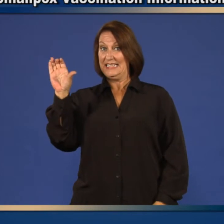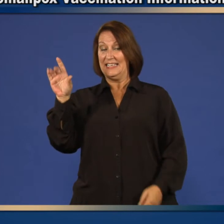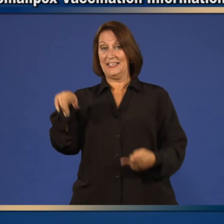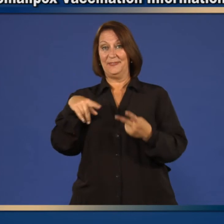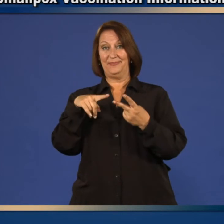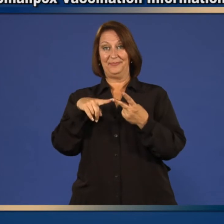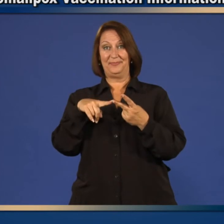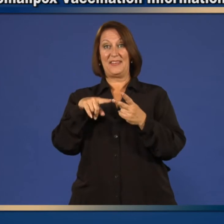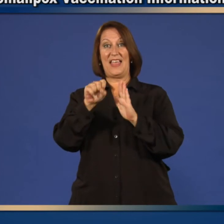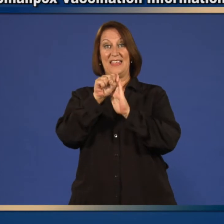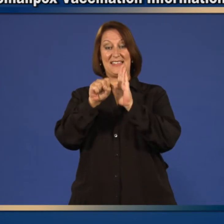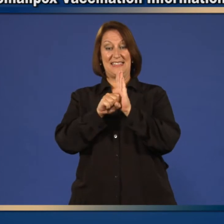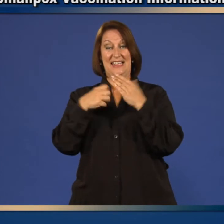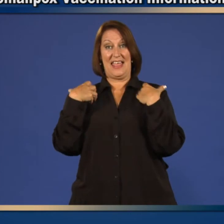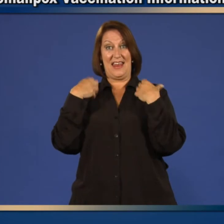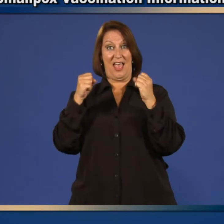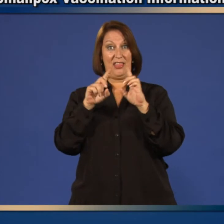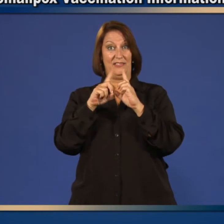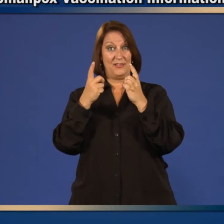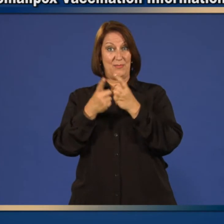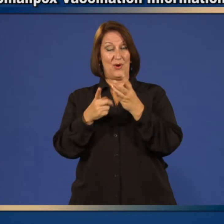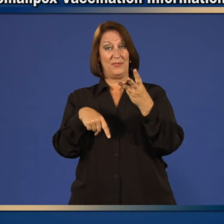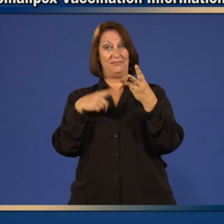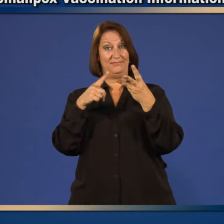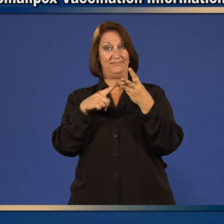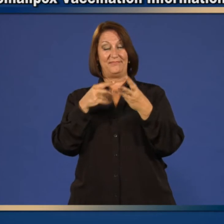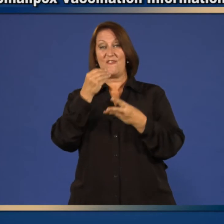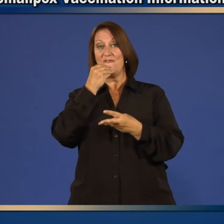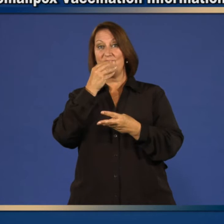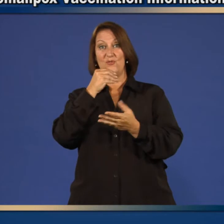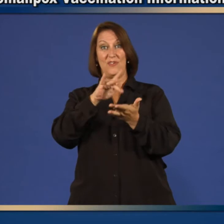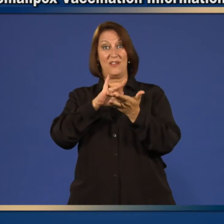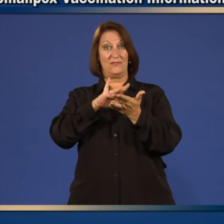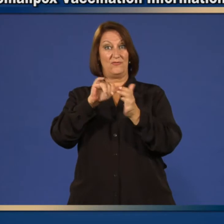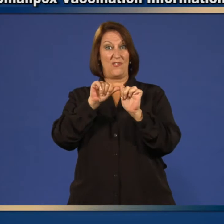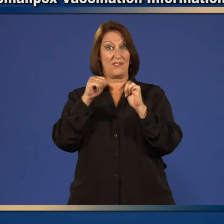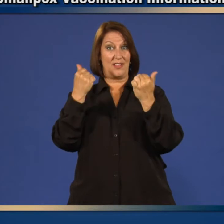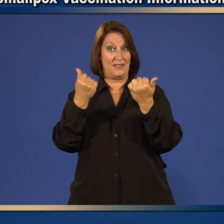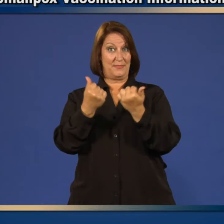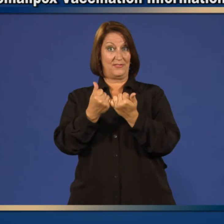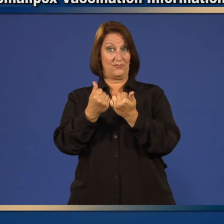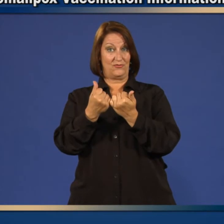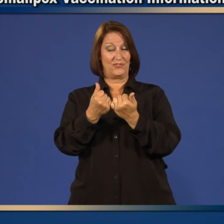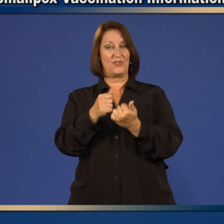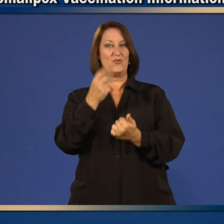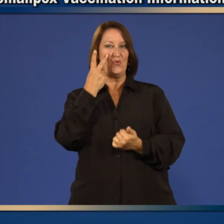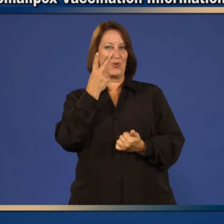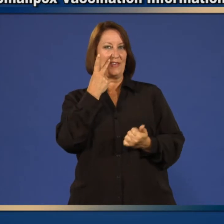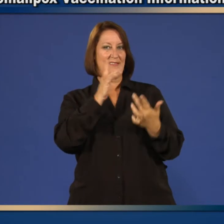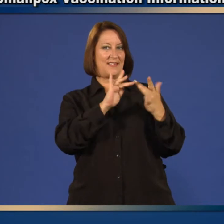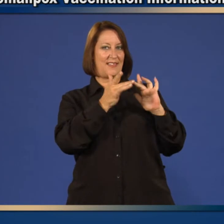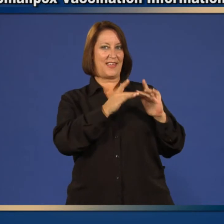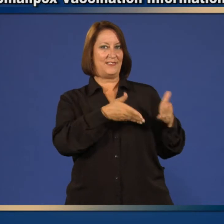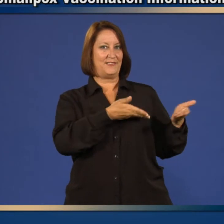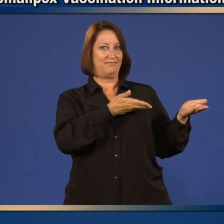CDC, together with state health departments and the Food and Drug Administration,